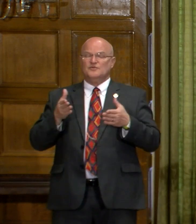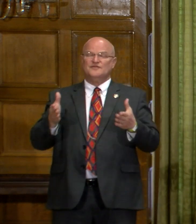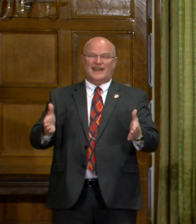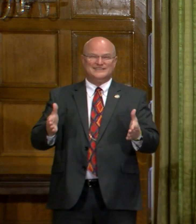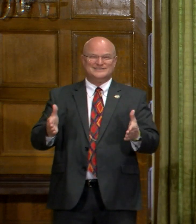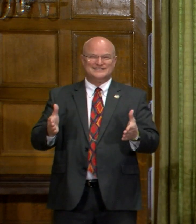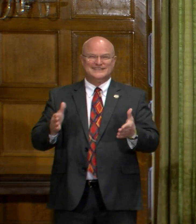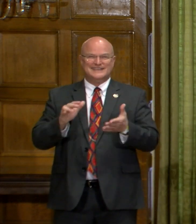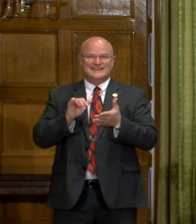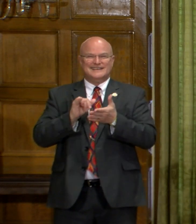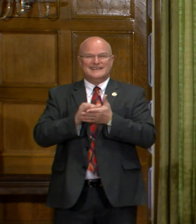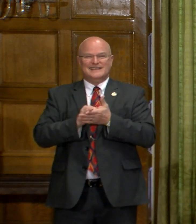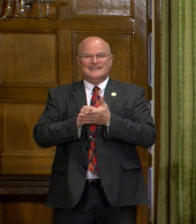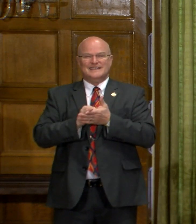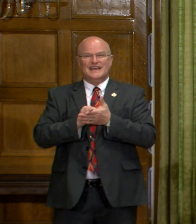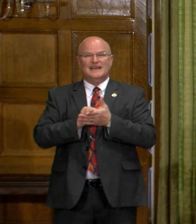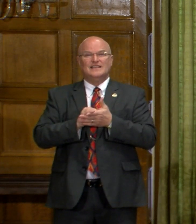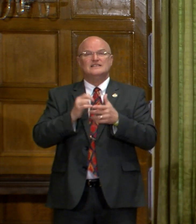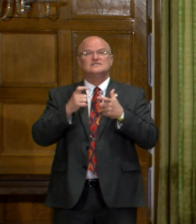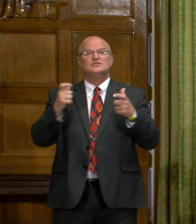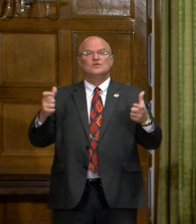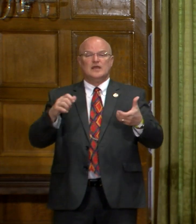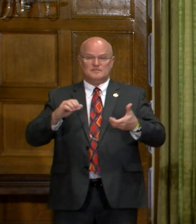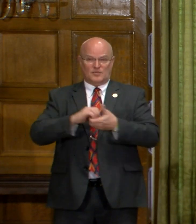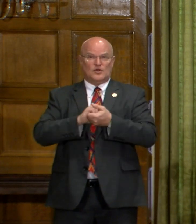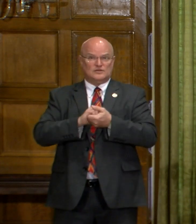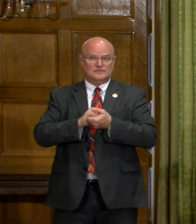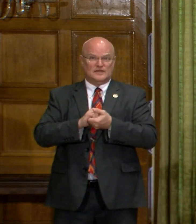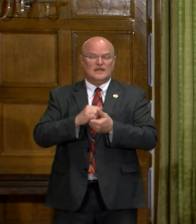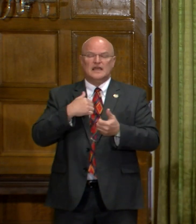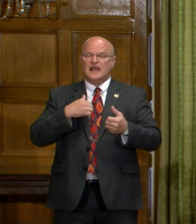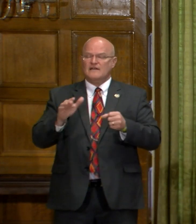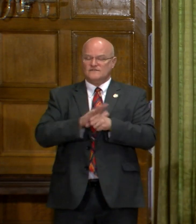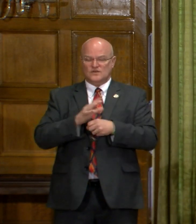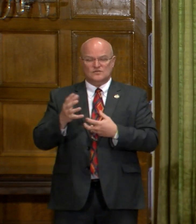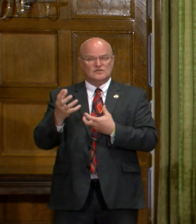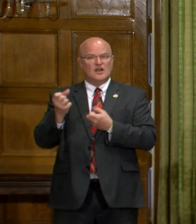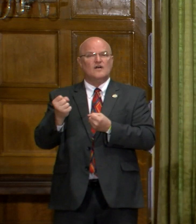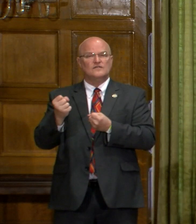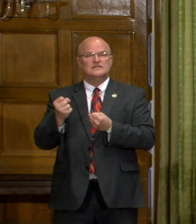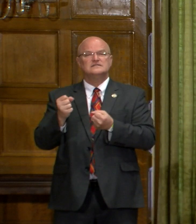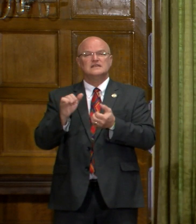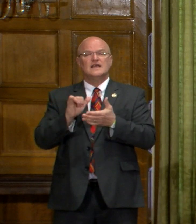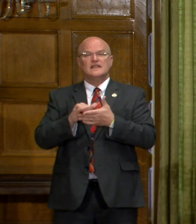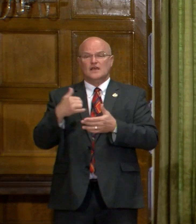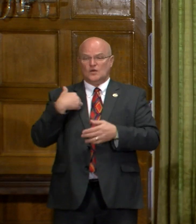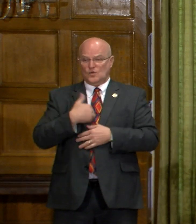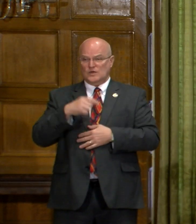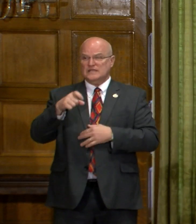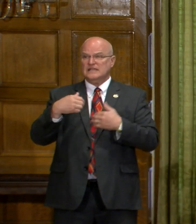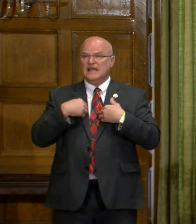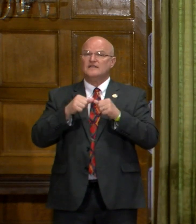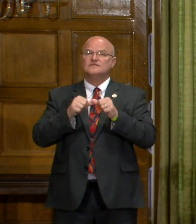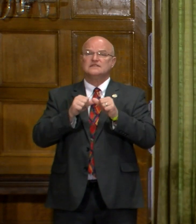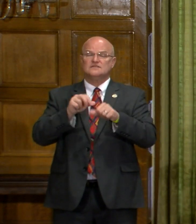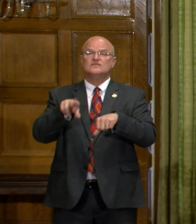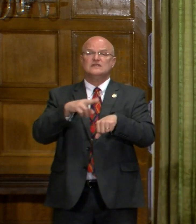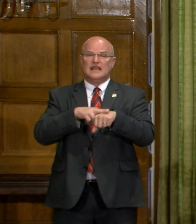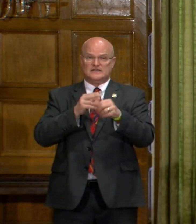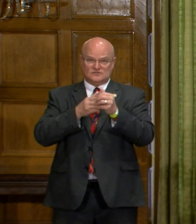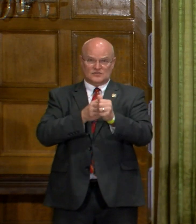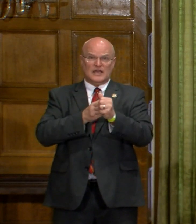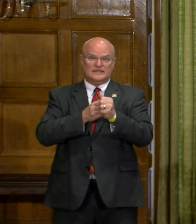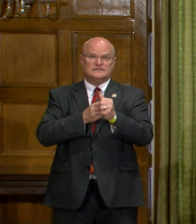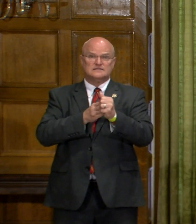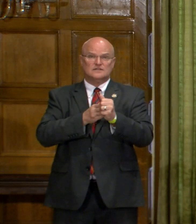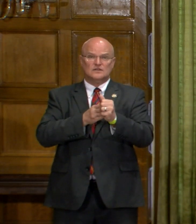fashion, that there's a great partnership there, and I have full confidence that we do need to have continued national